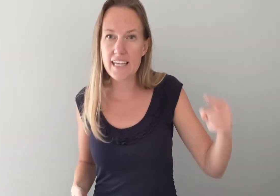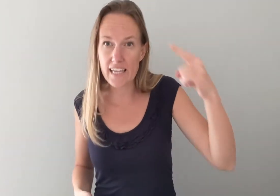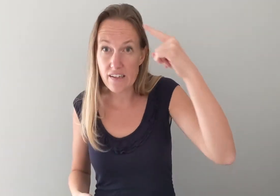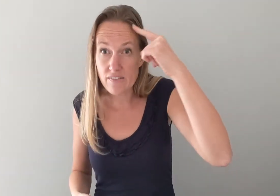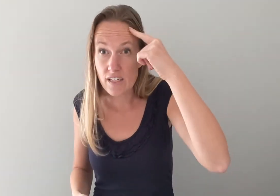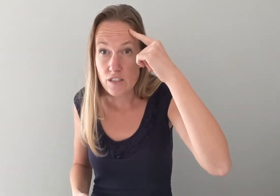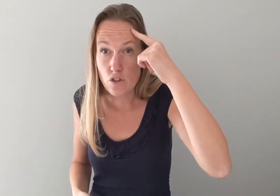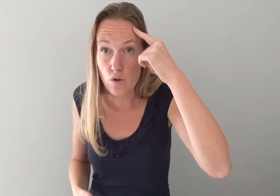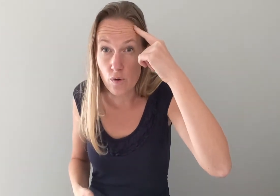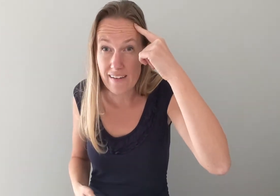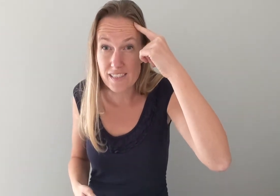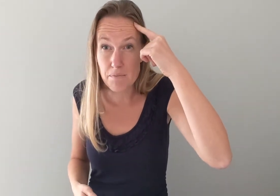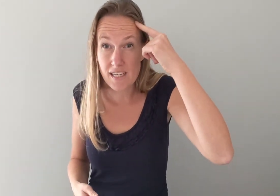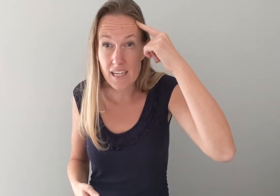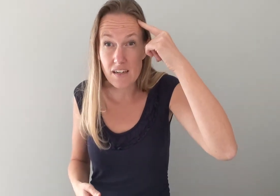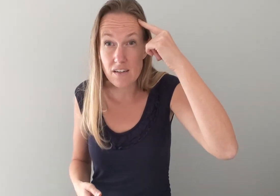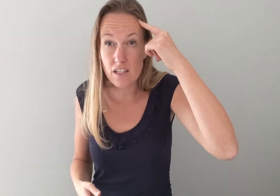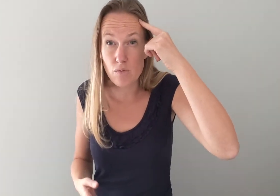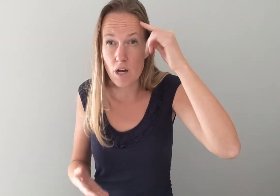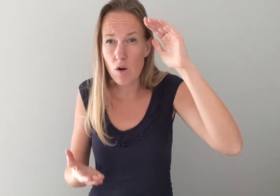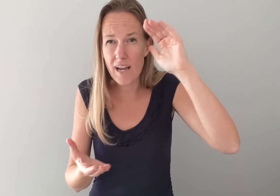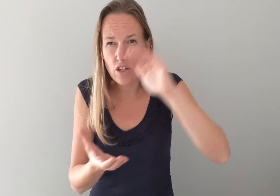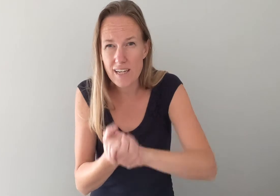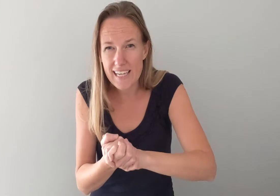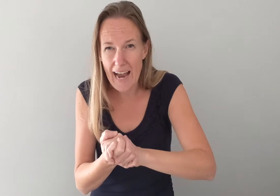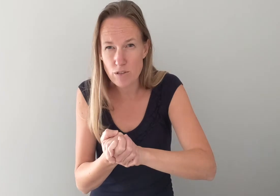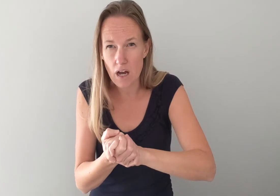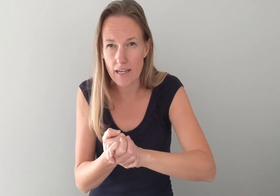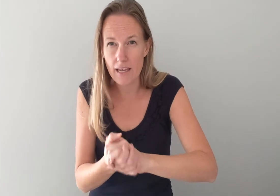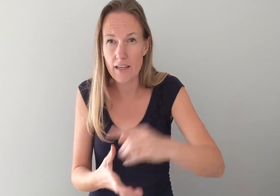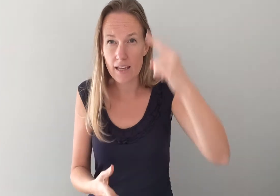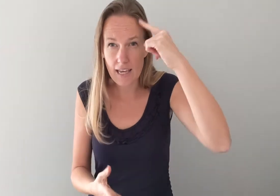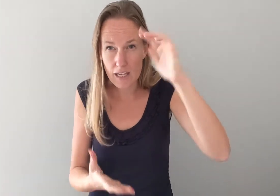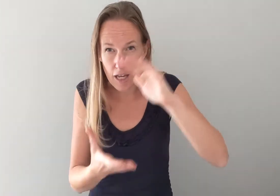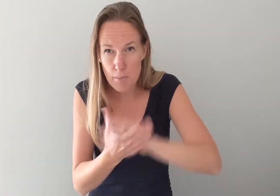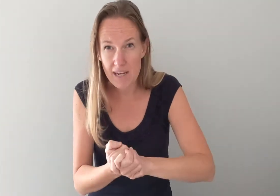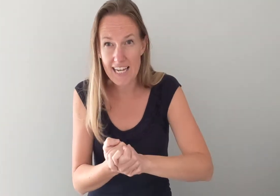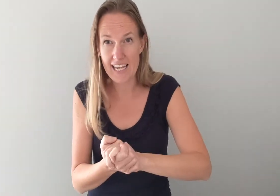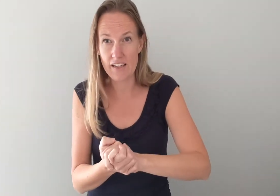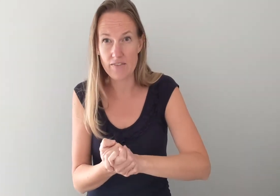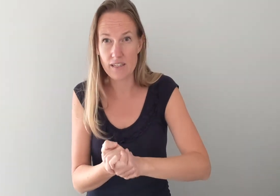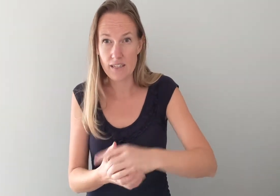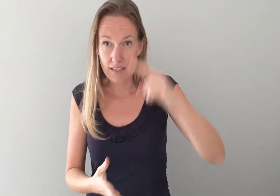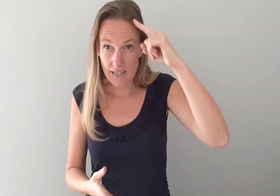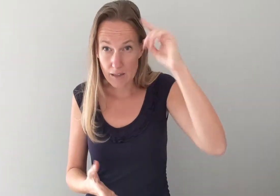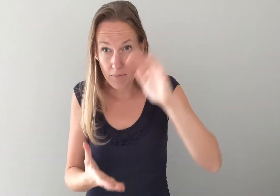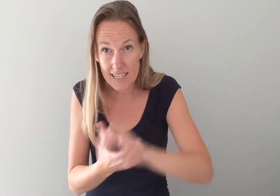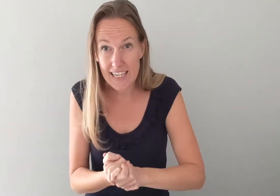believe. So you have something here that you know and you can count on it, okay? Believe, okay?